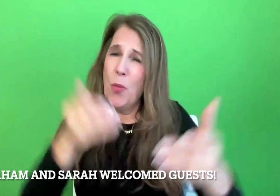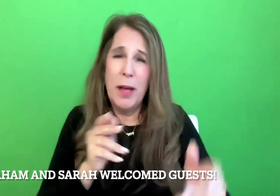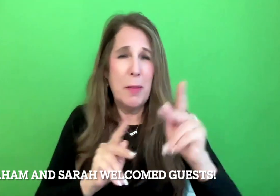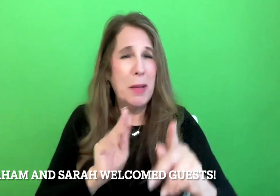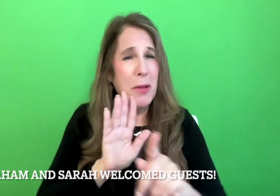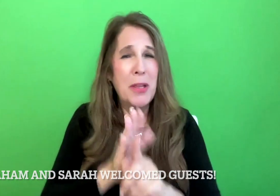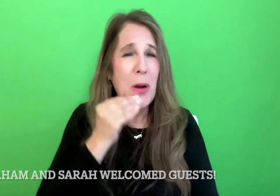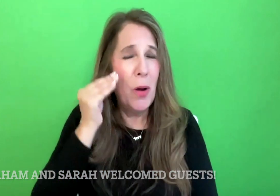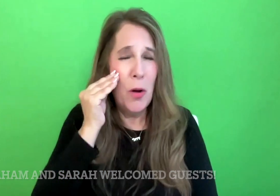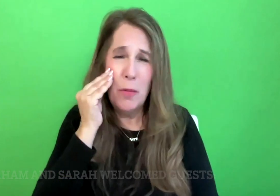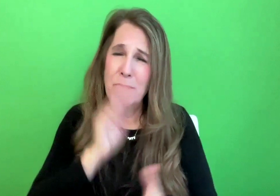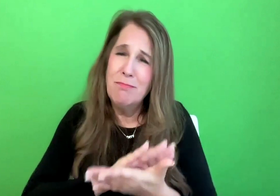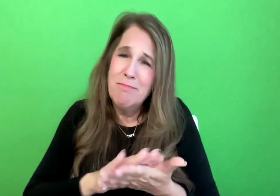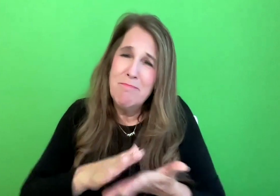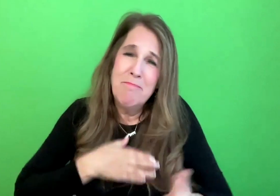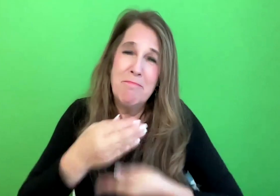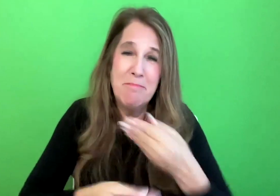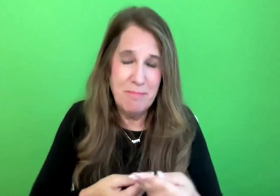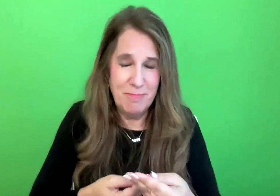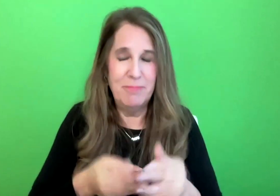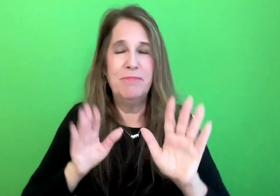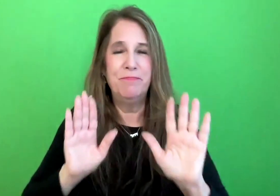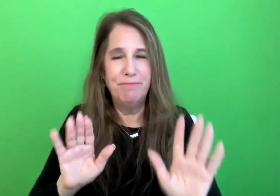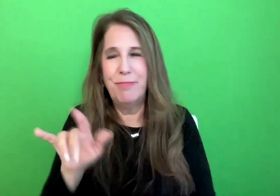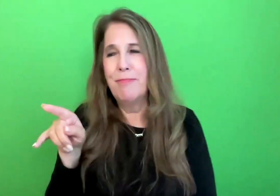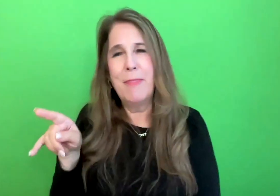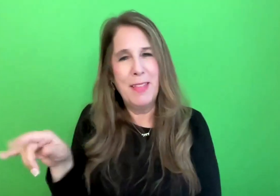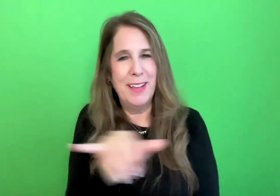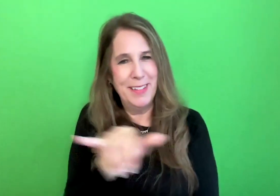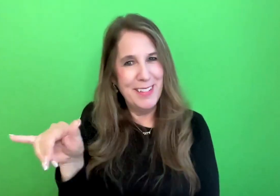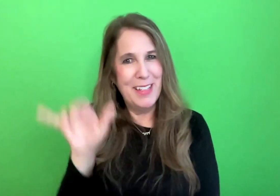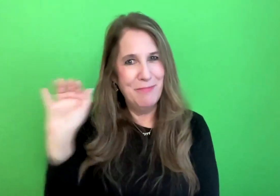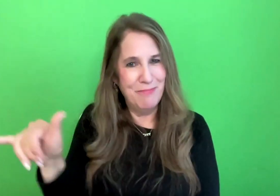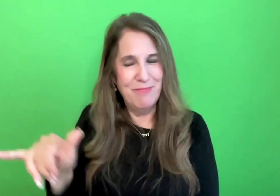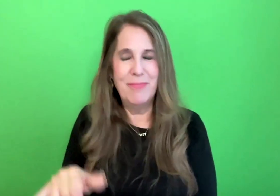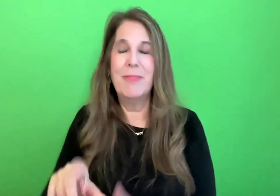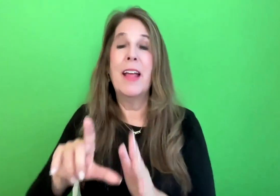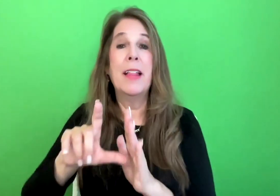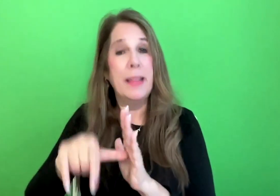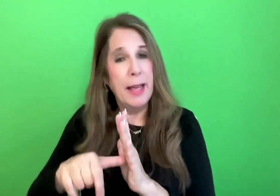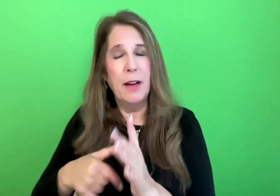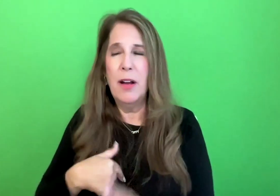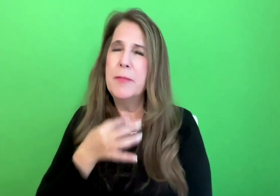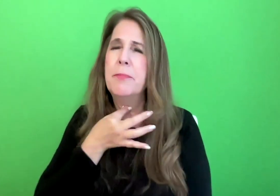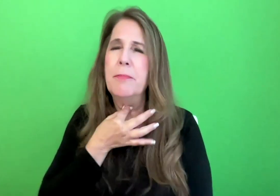interest, "Are you Hasidic?" I fully expected the answer to be, "No, of course not."